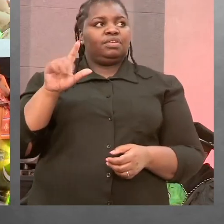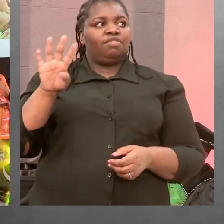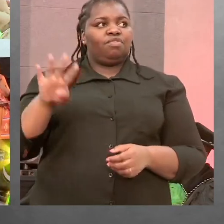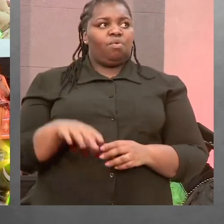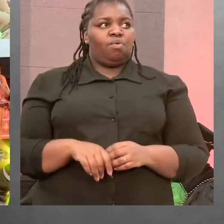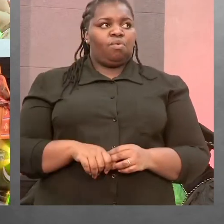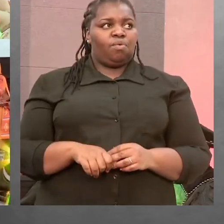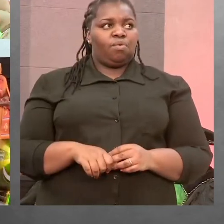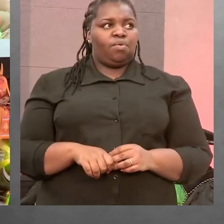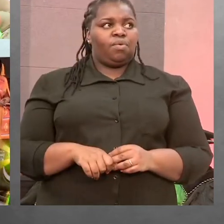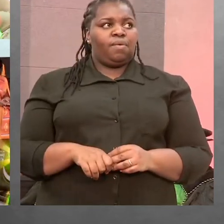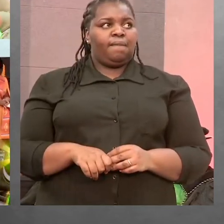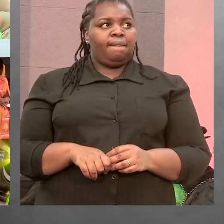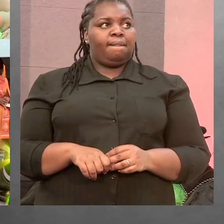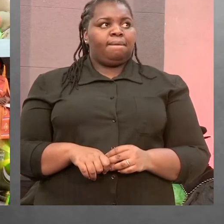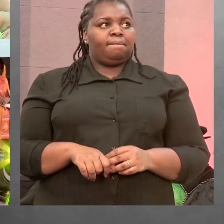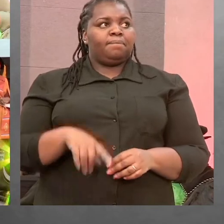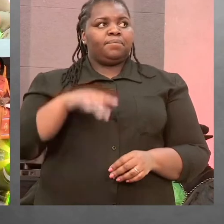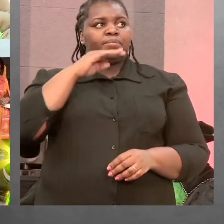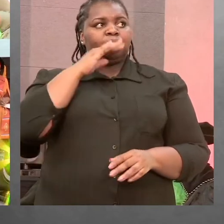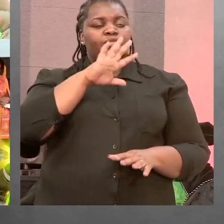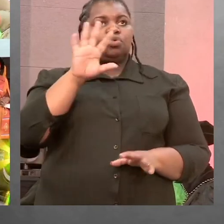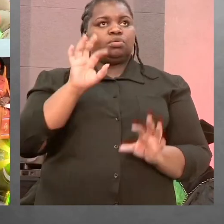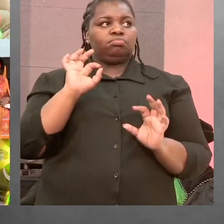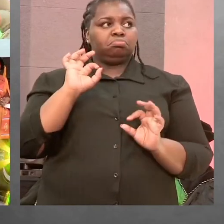3,574. It is noteworthy,